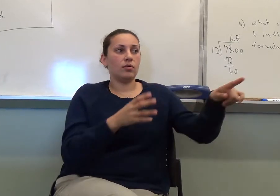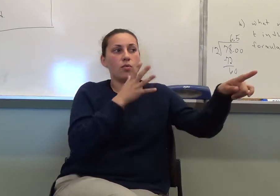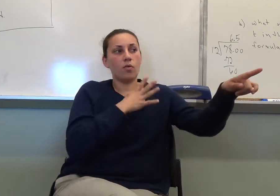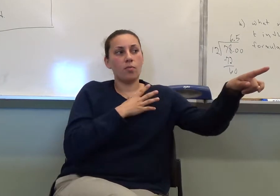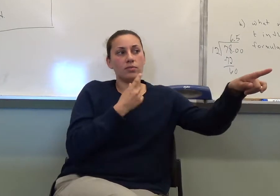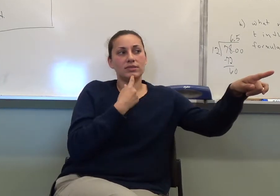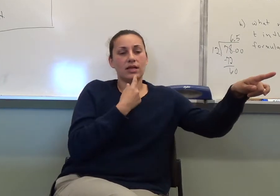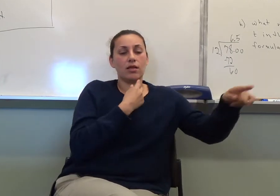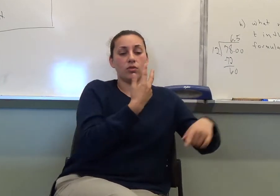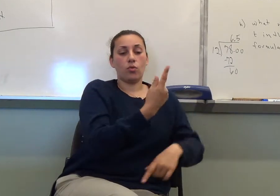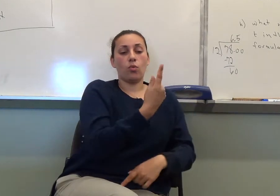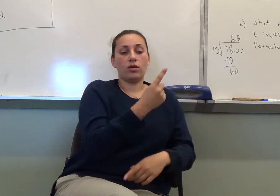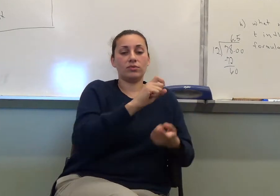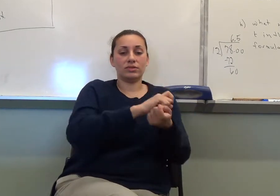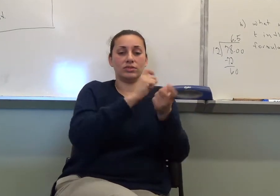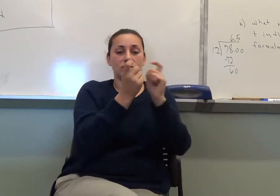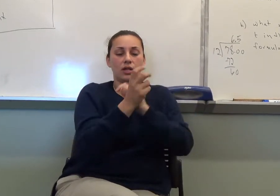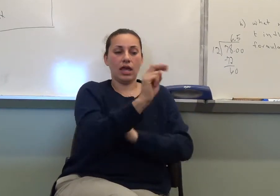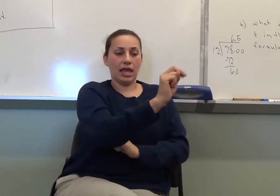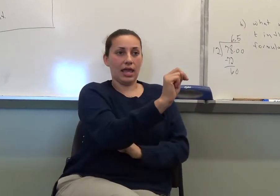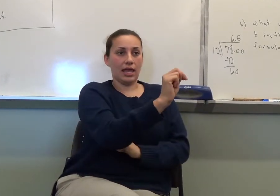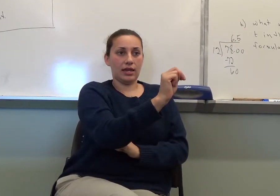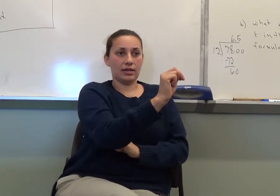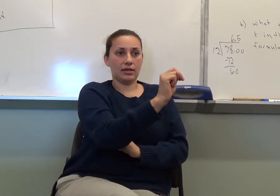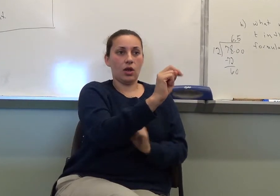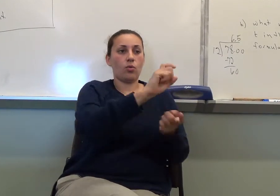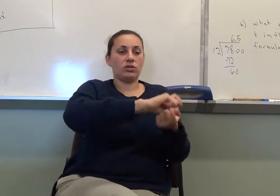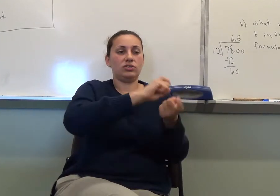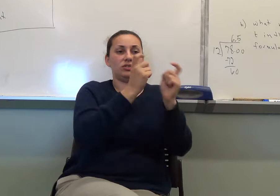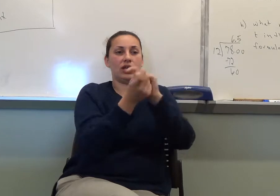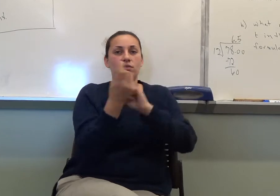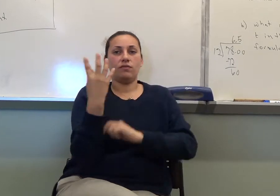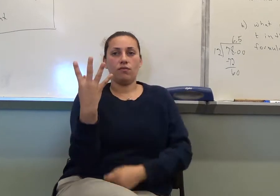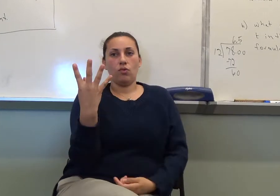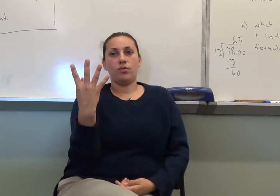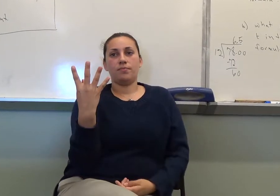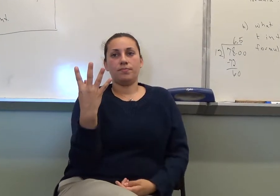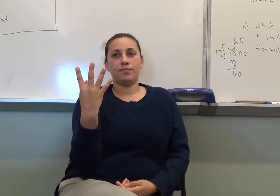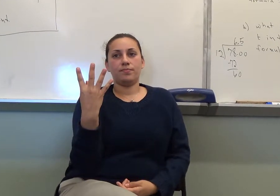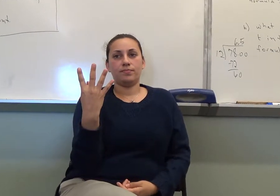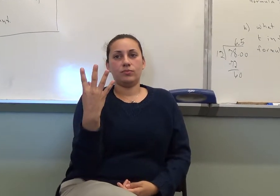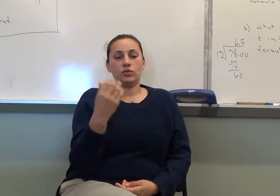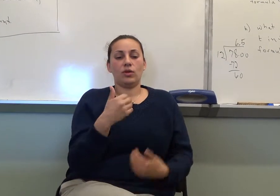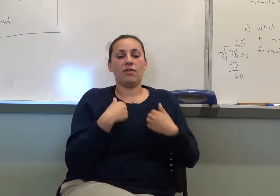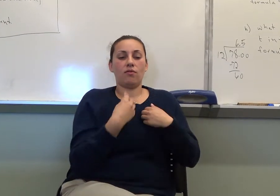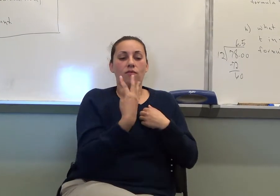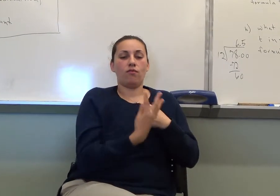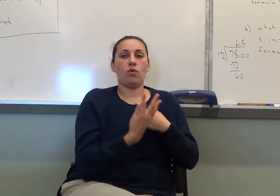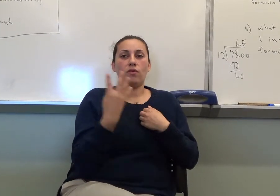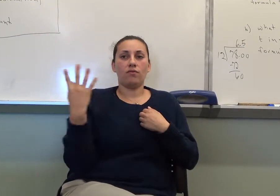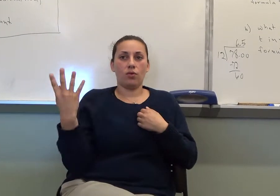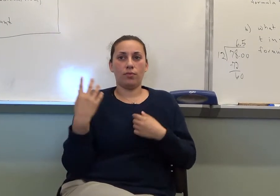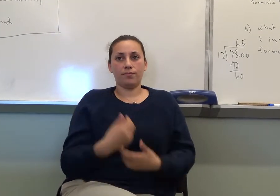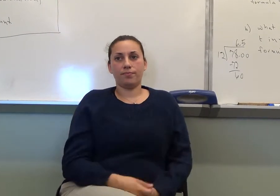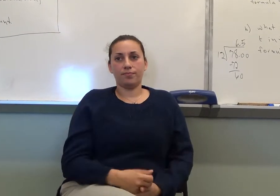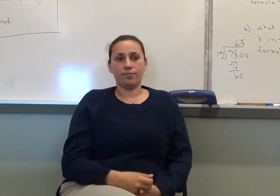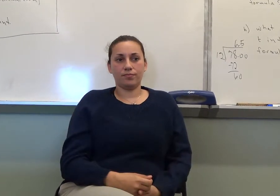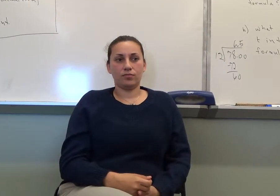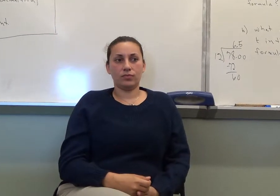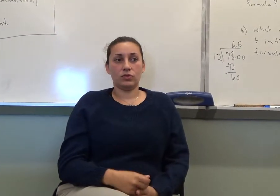would, the n would change to a 4. So you'd have a 4 down here, and you'd have a 4 up here. So that exponent that you're